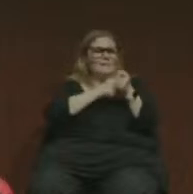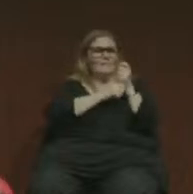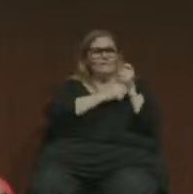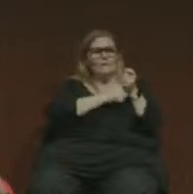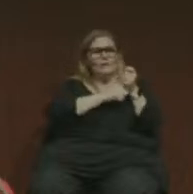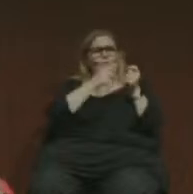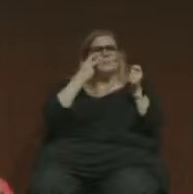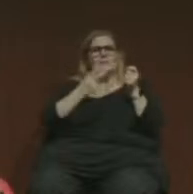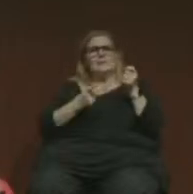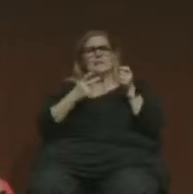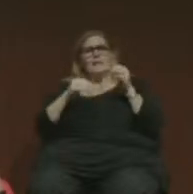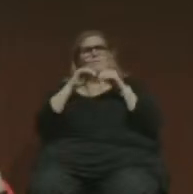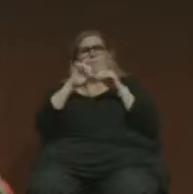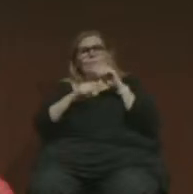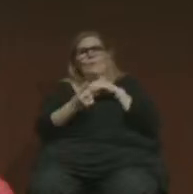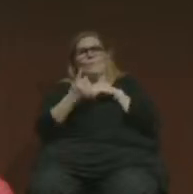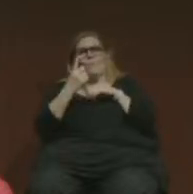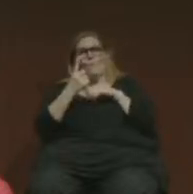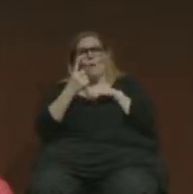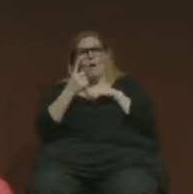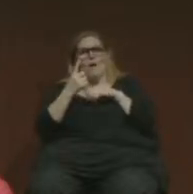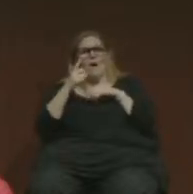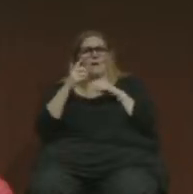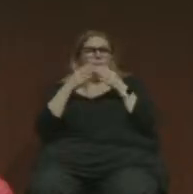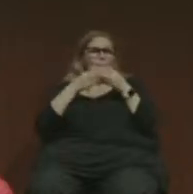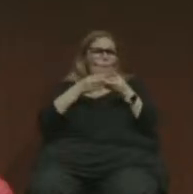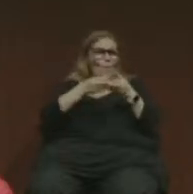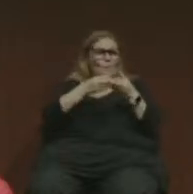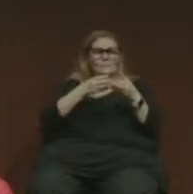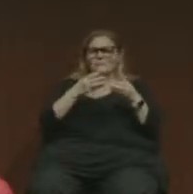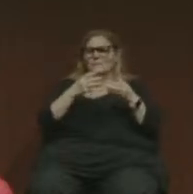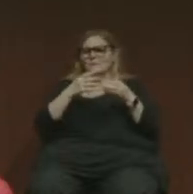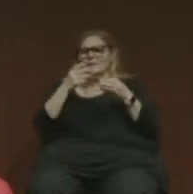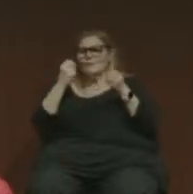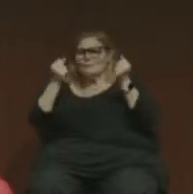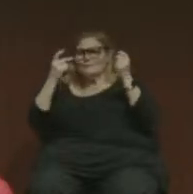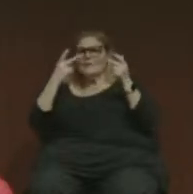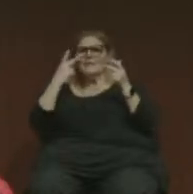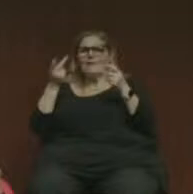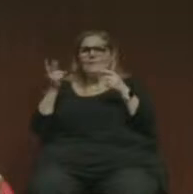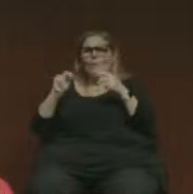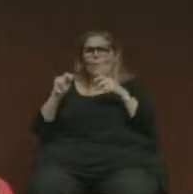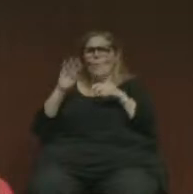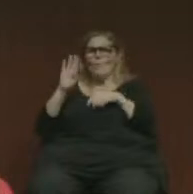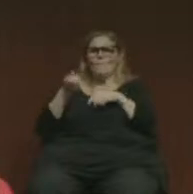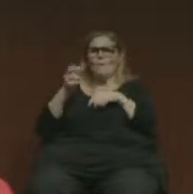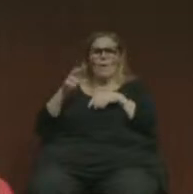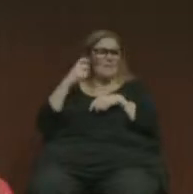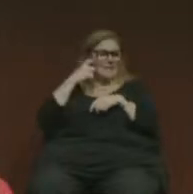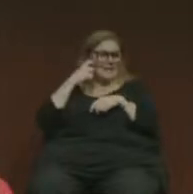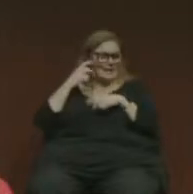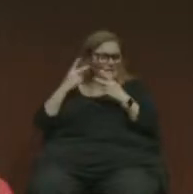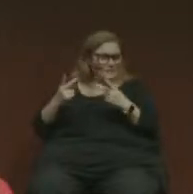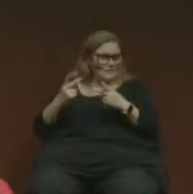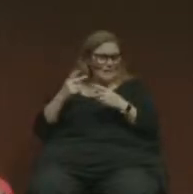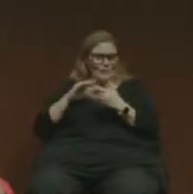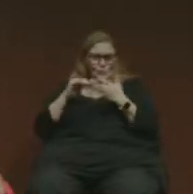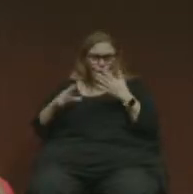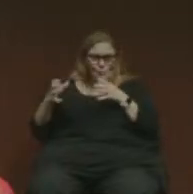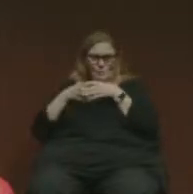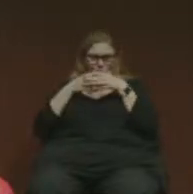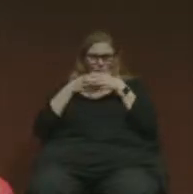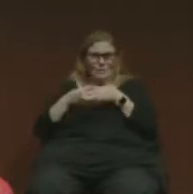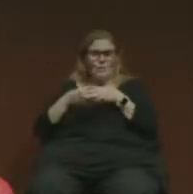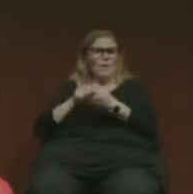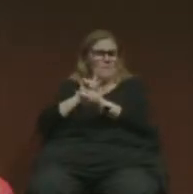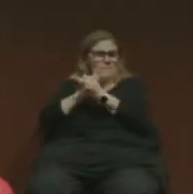increased. You see more women wanting to, you know, construct their own boats, a lot of women with their own bars. As a matter of fact, the last visit when I took some students, ran into